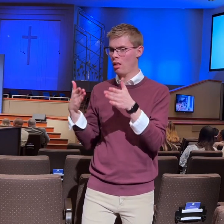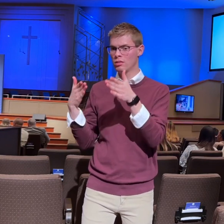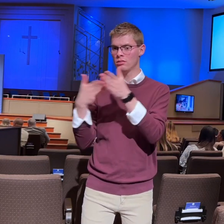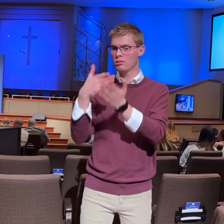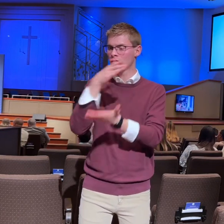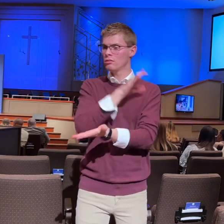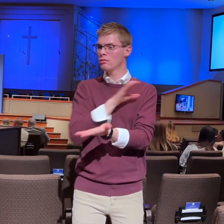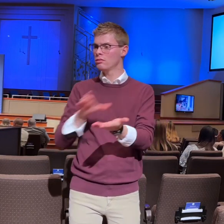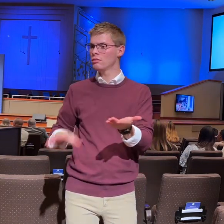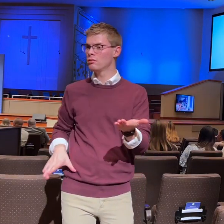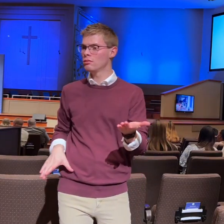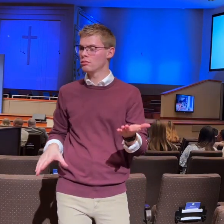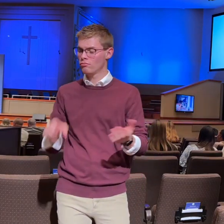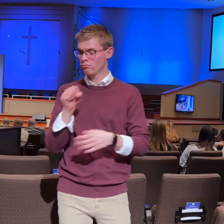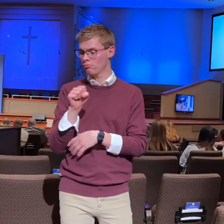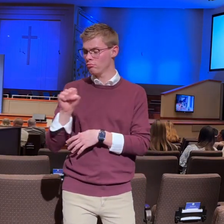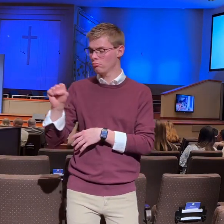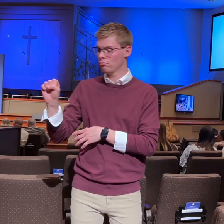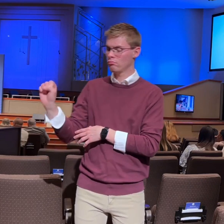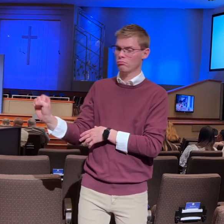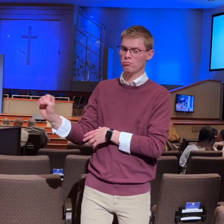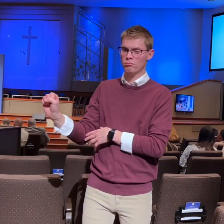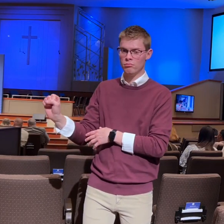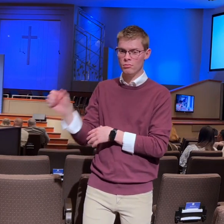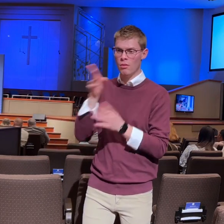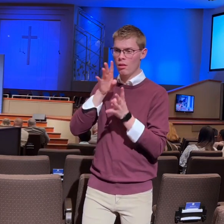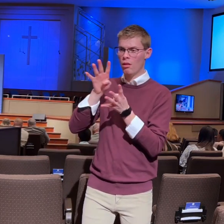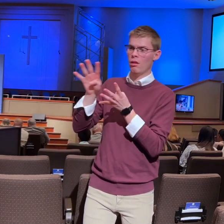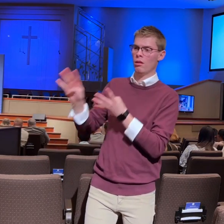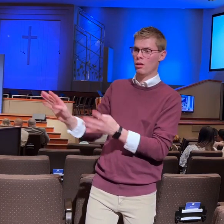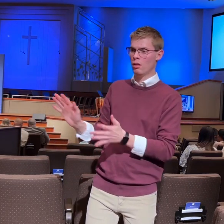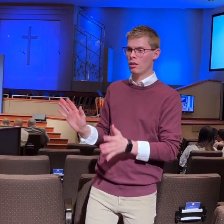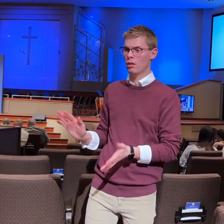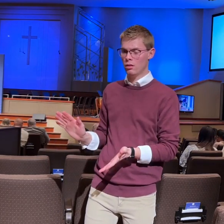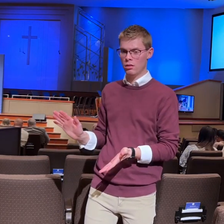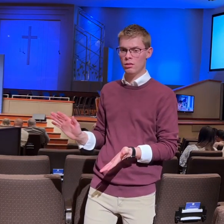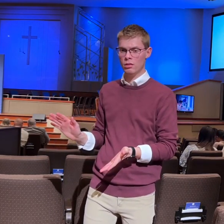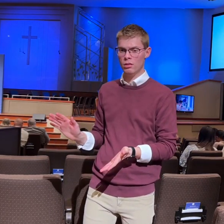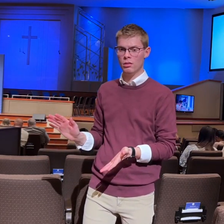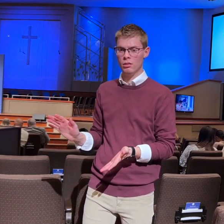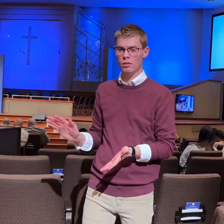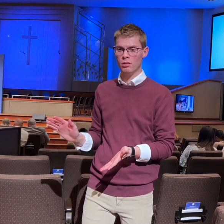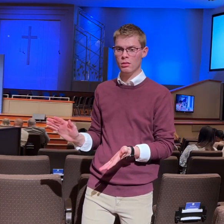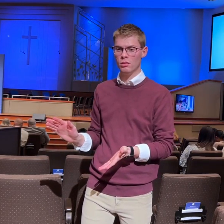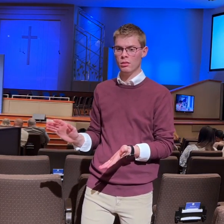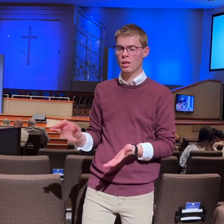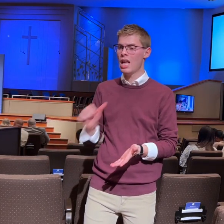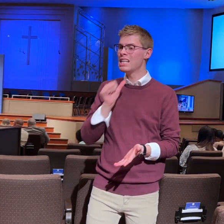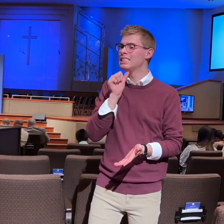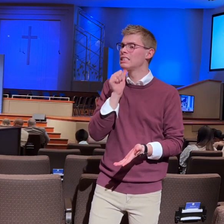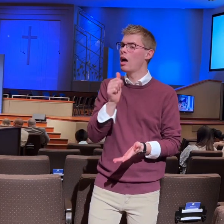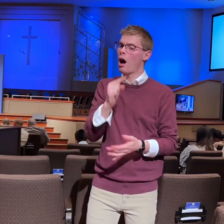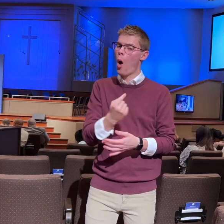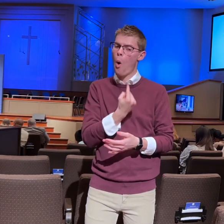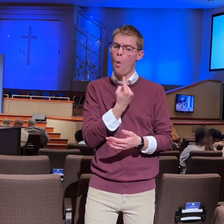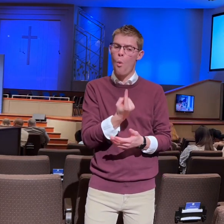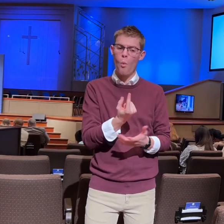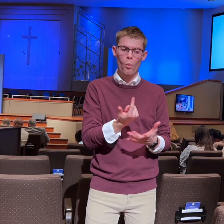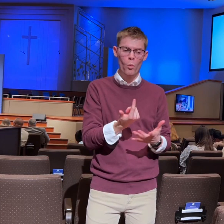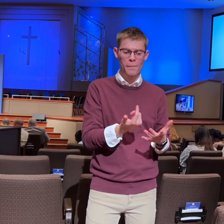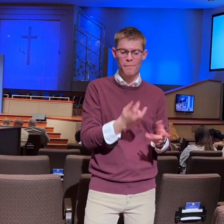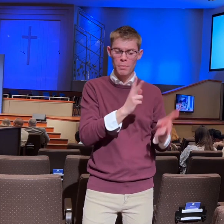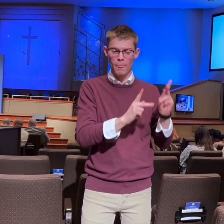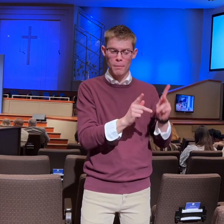Christ. Shun those. And notice it doesn't just say wives' tables. It says refuse